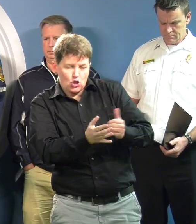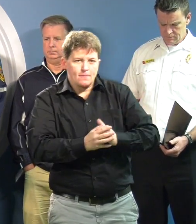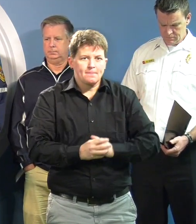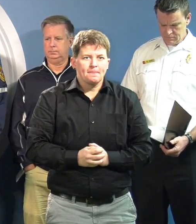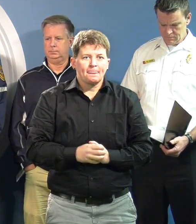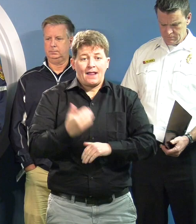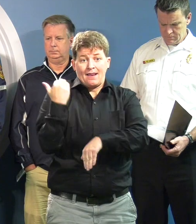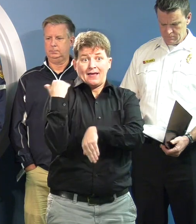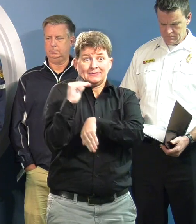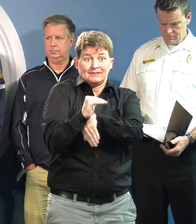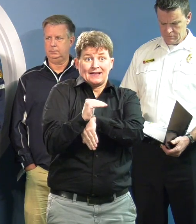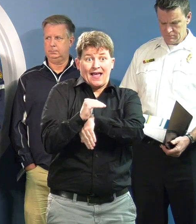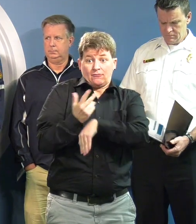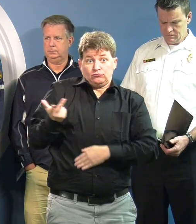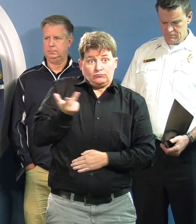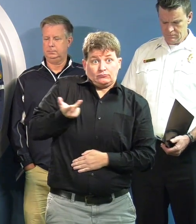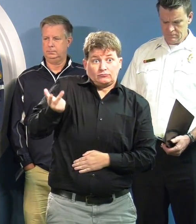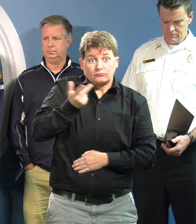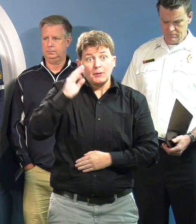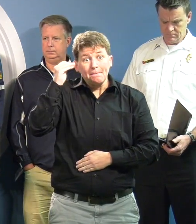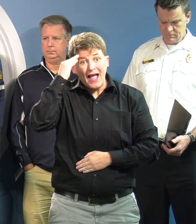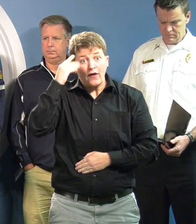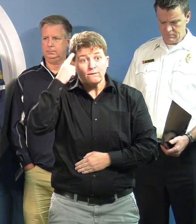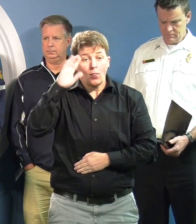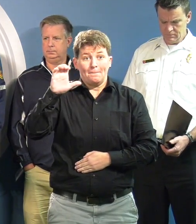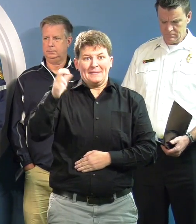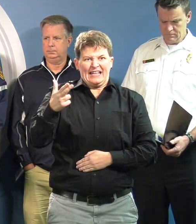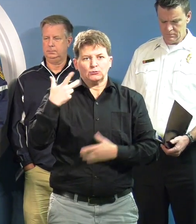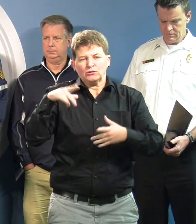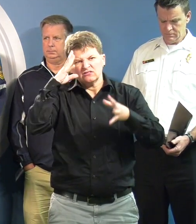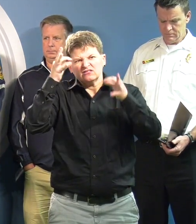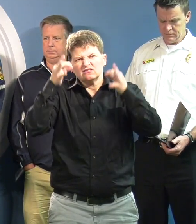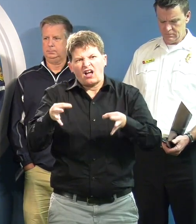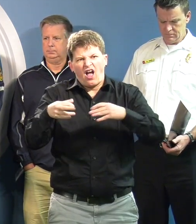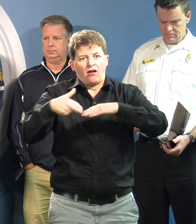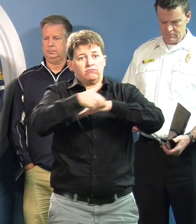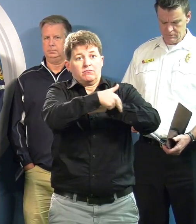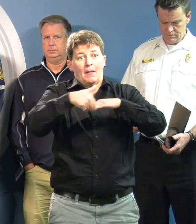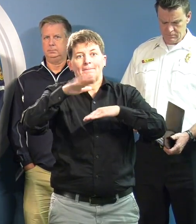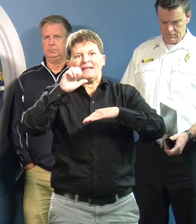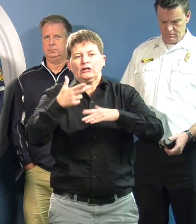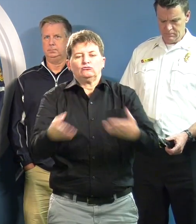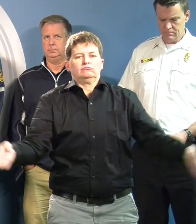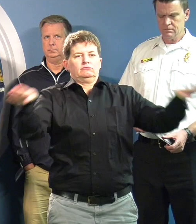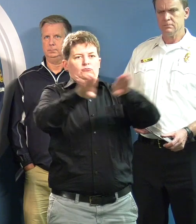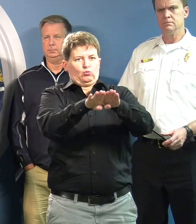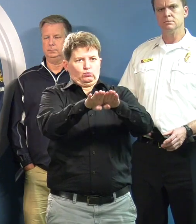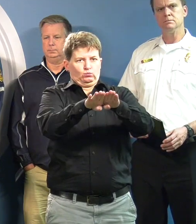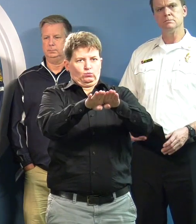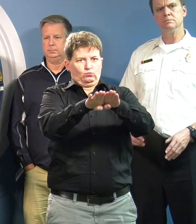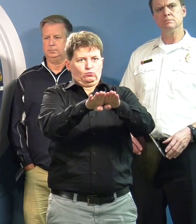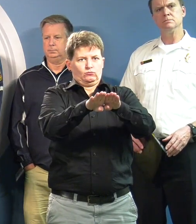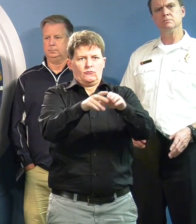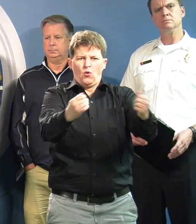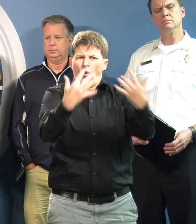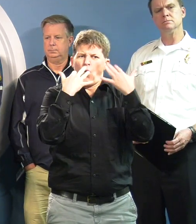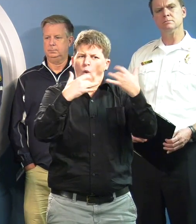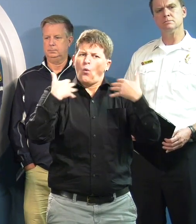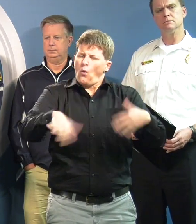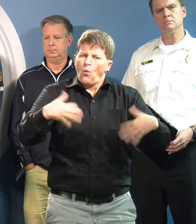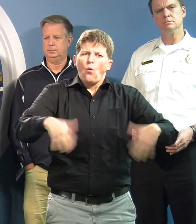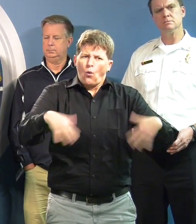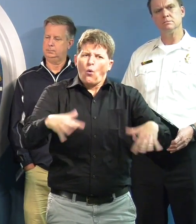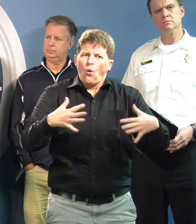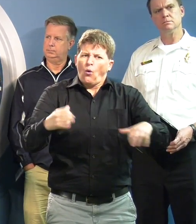public. Tonight, conditions are very rough and they will remain so overnight. However, as conditions improve, we'll provide